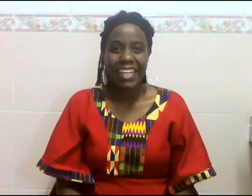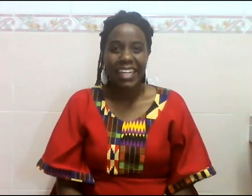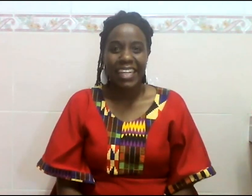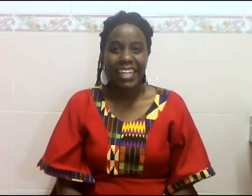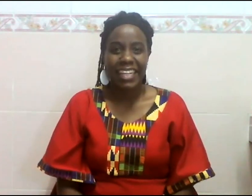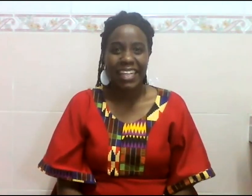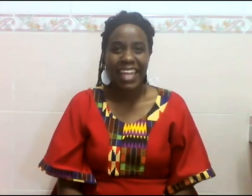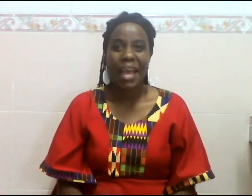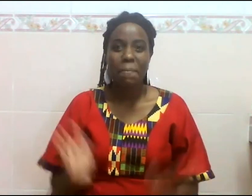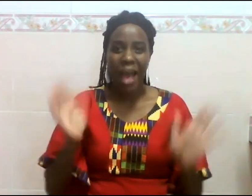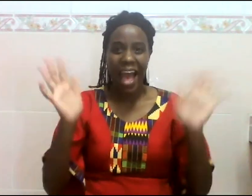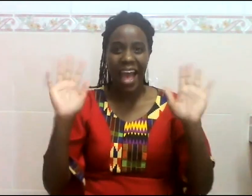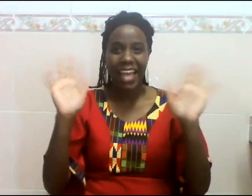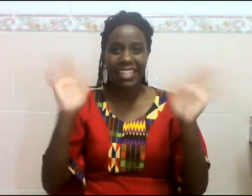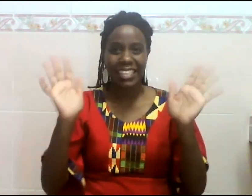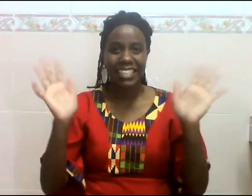Bye.